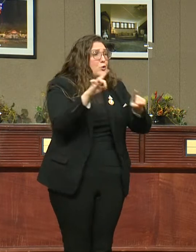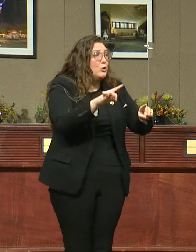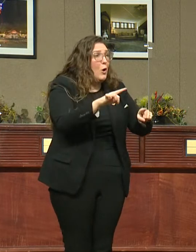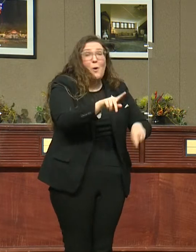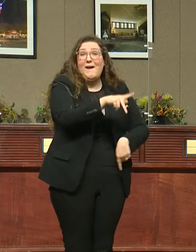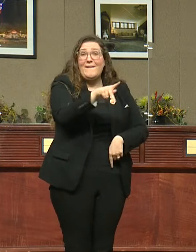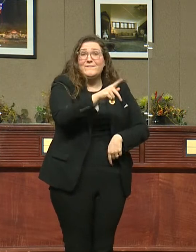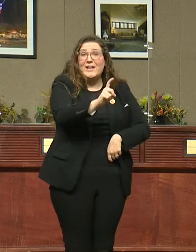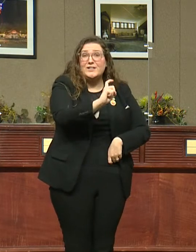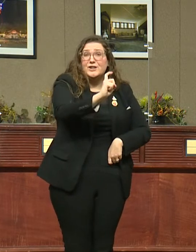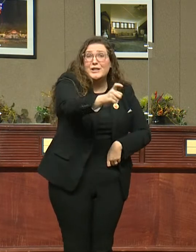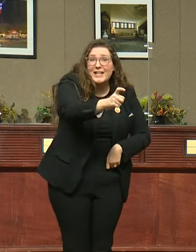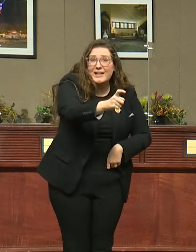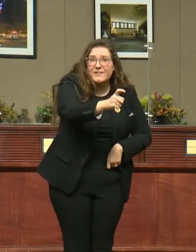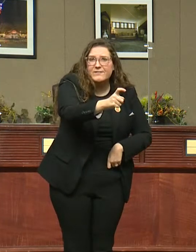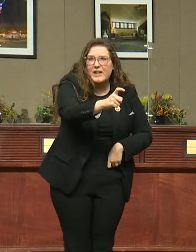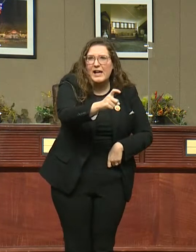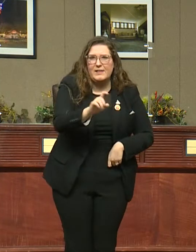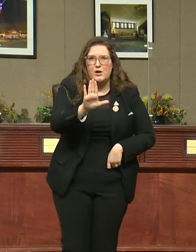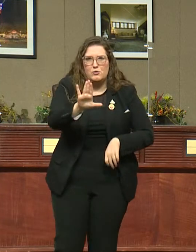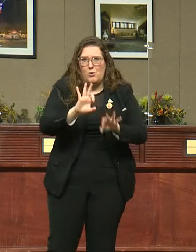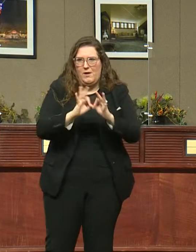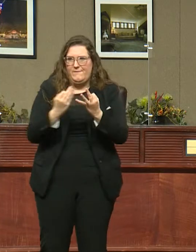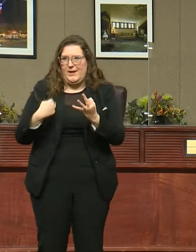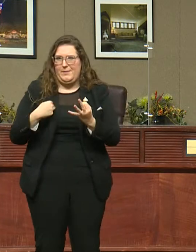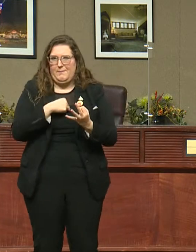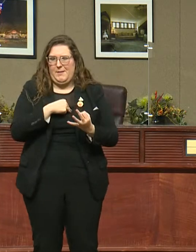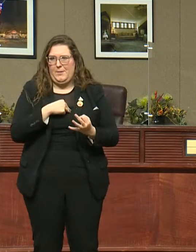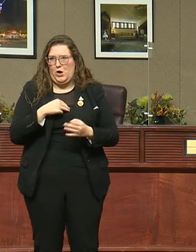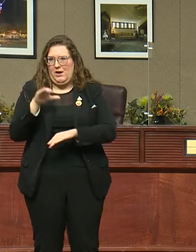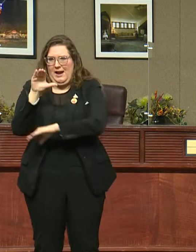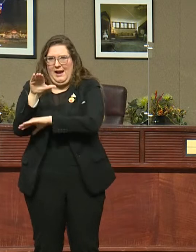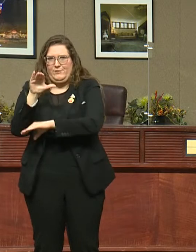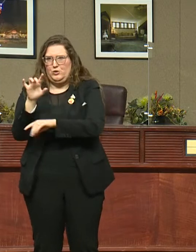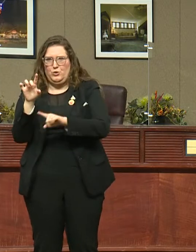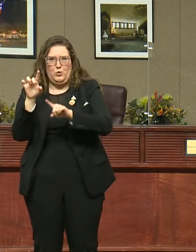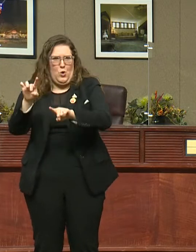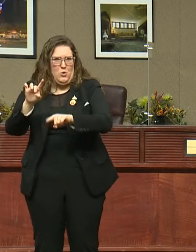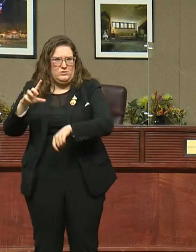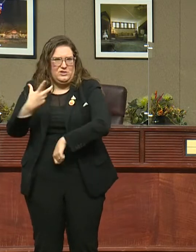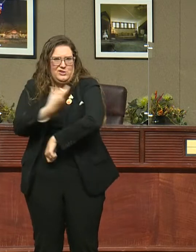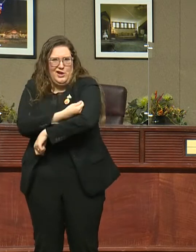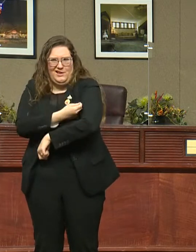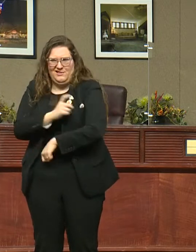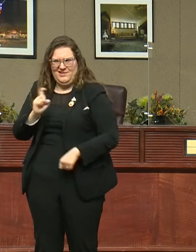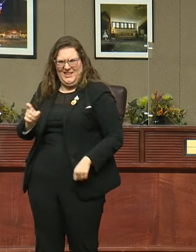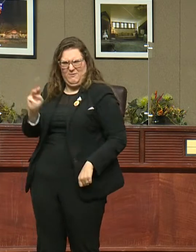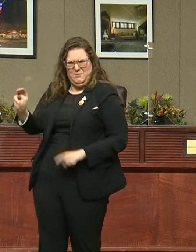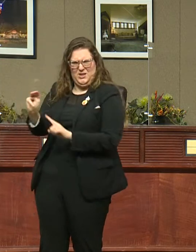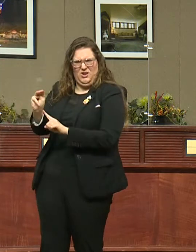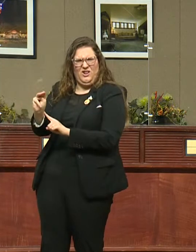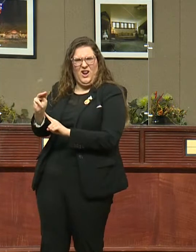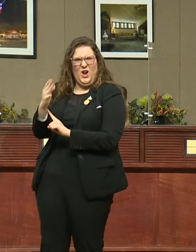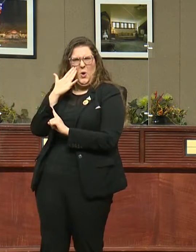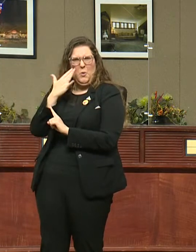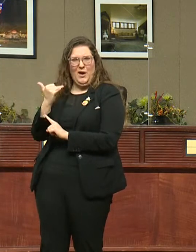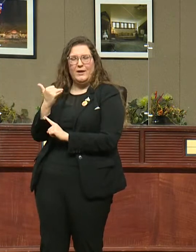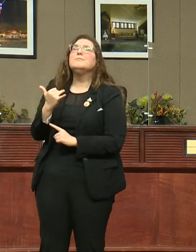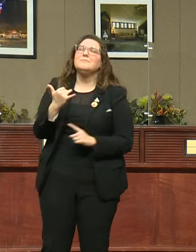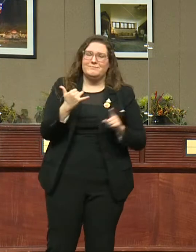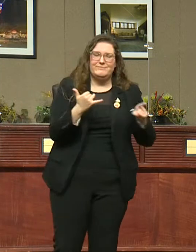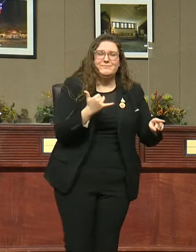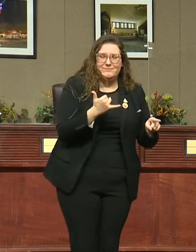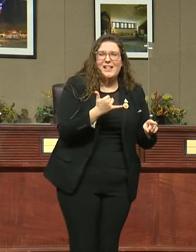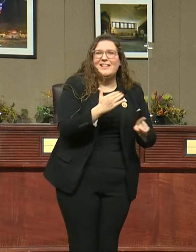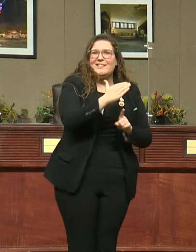We have control over that. And when you come for your second dosage, another question that we are getting a lot, we will know